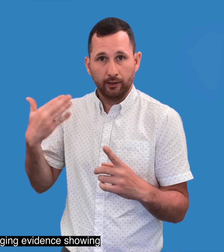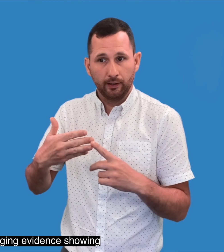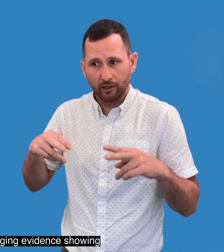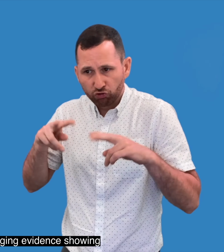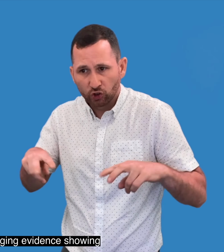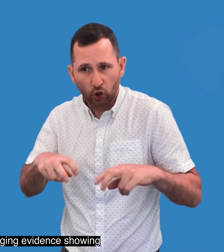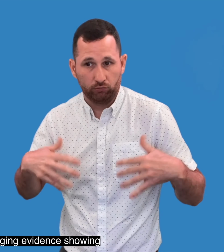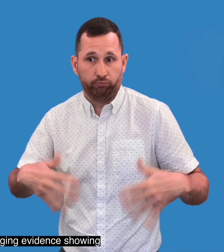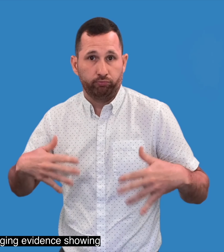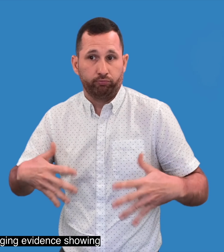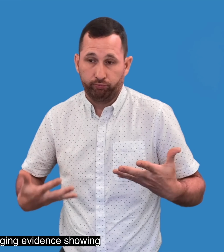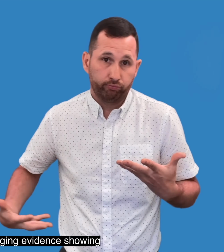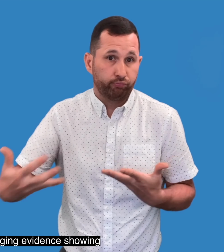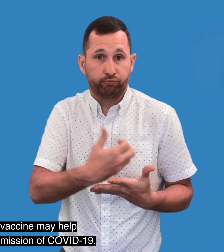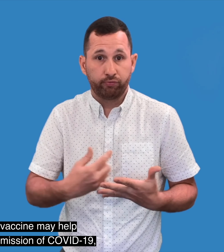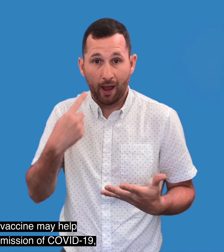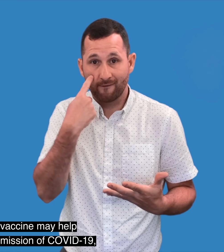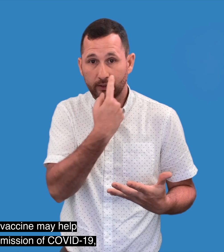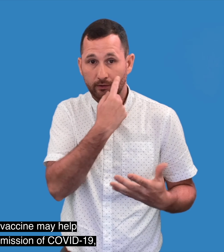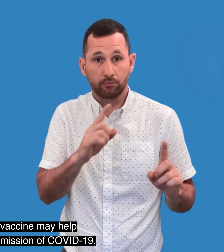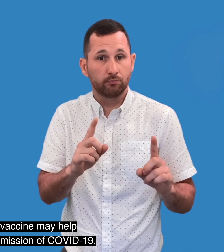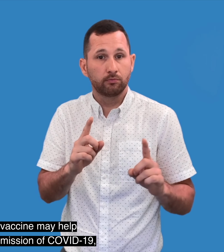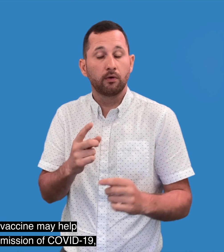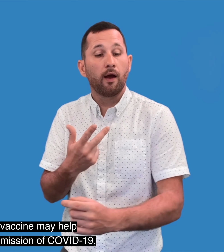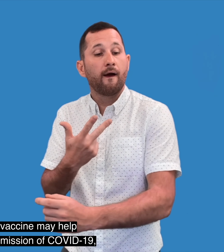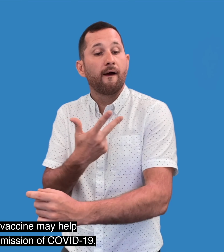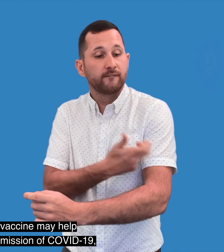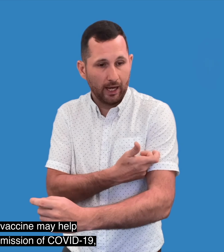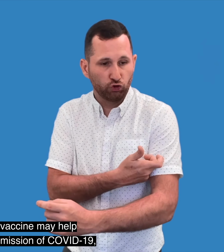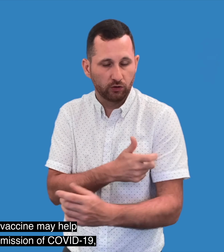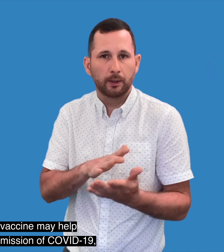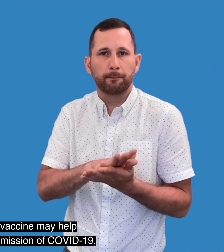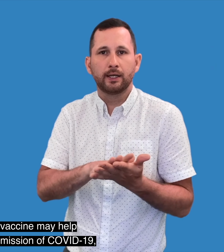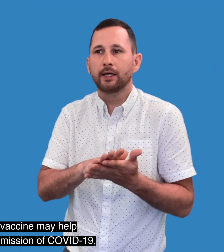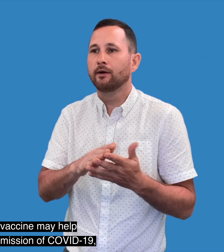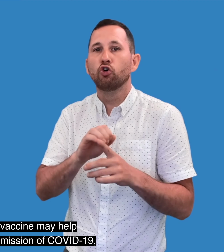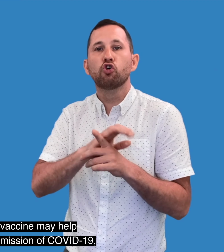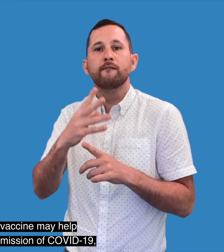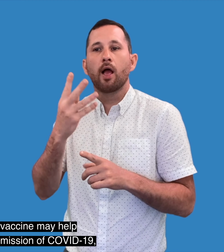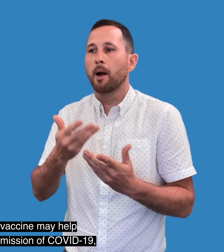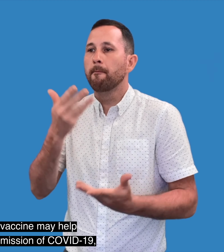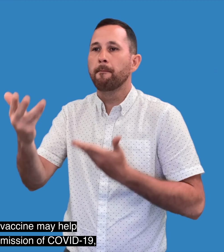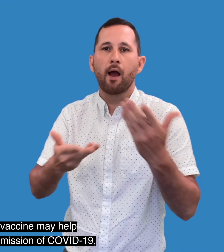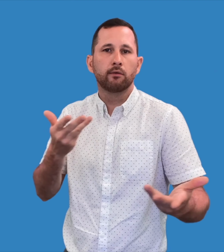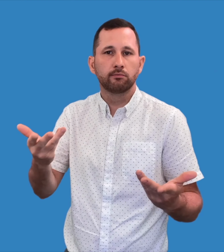Despite emerging evidence showing that the vaccine may help reduce transmission of COVID-19,